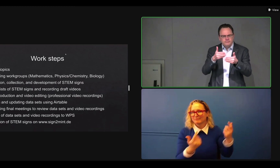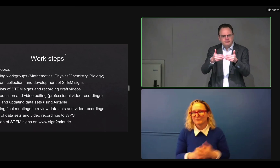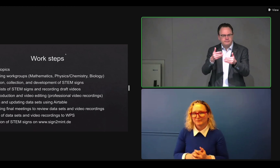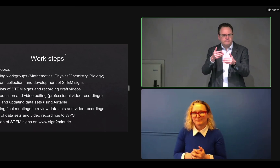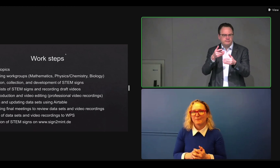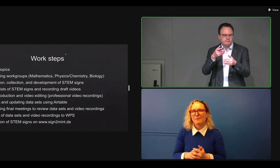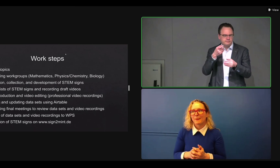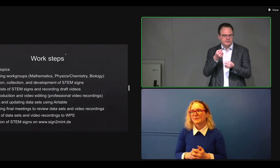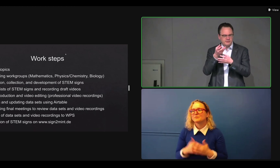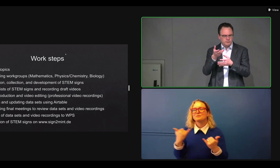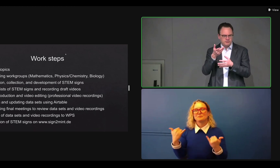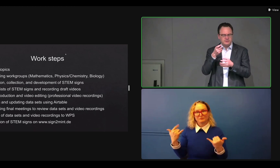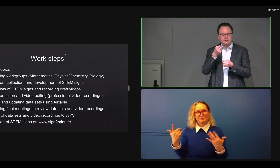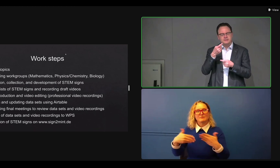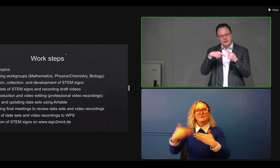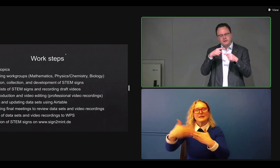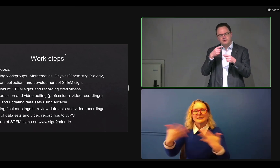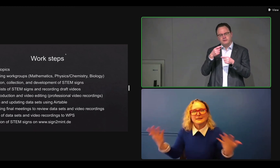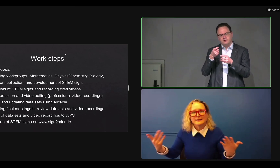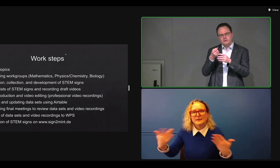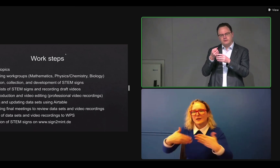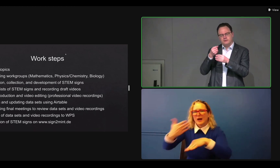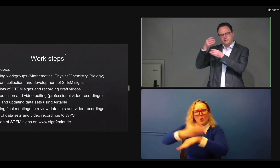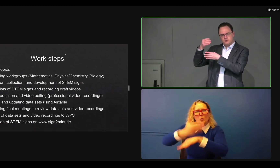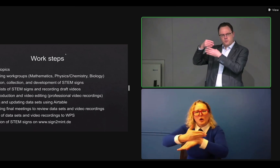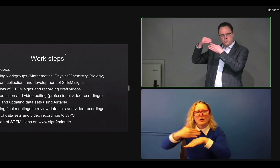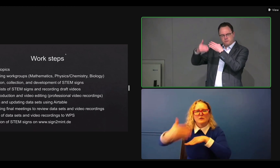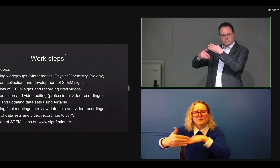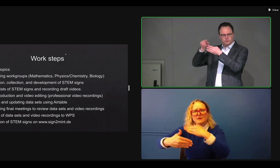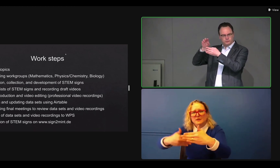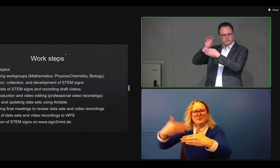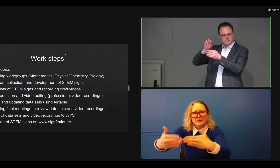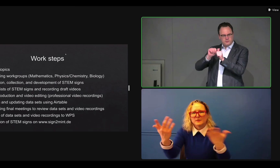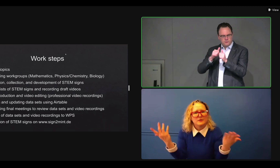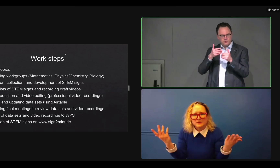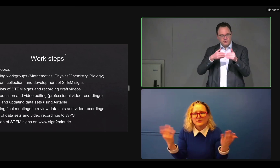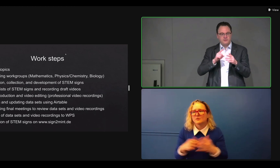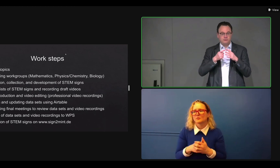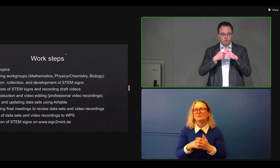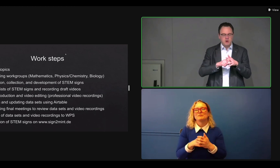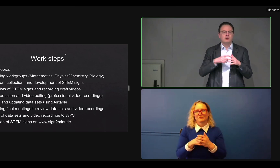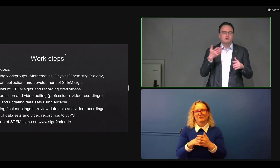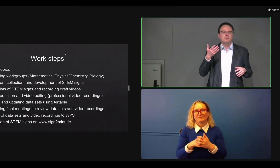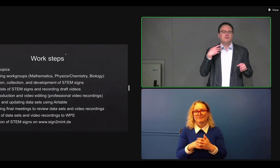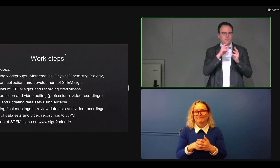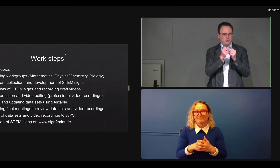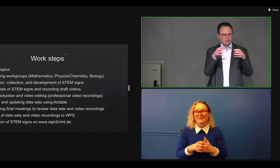I want to explain a little bit about our workflow and how Sign2MINT has come to be.